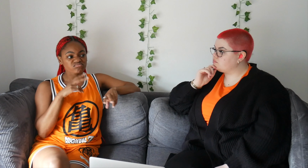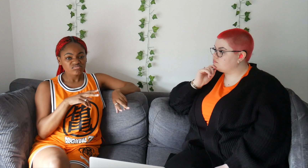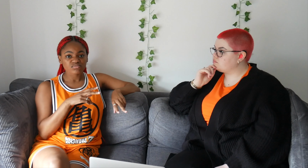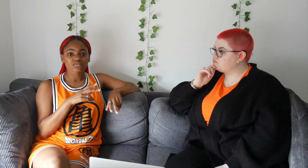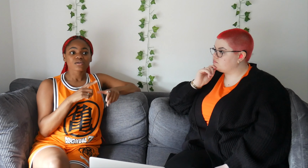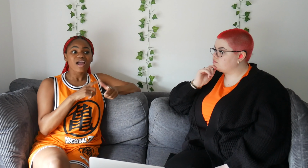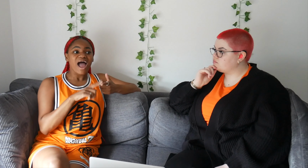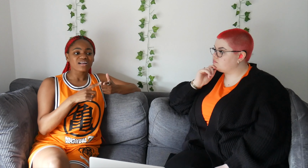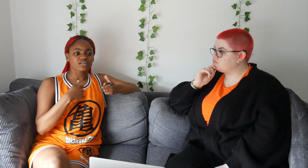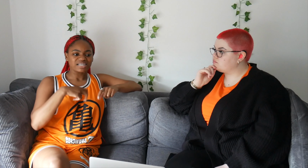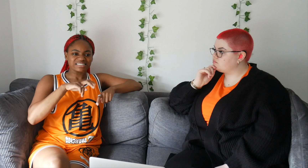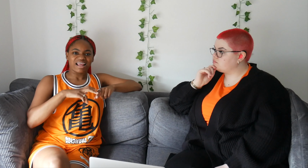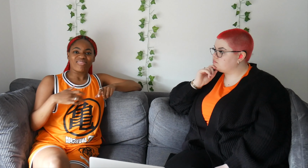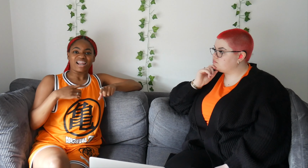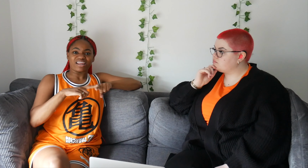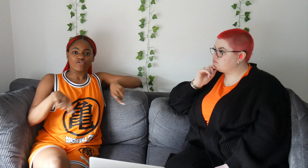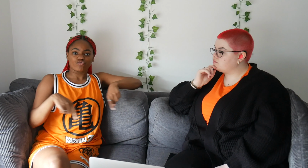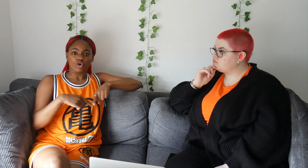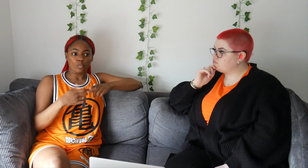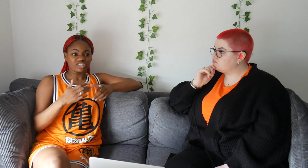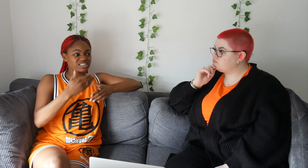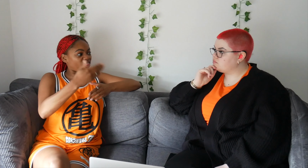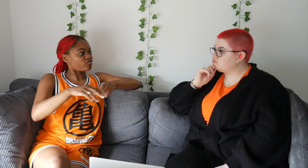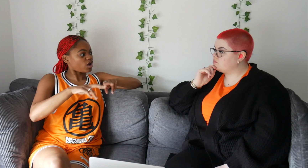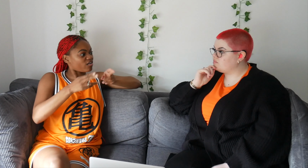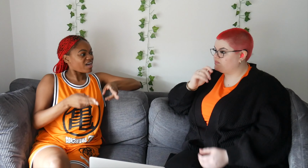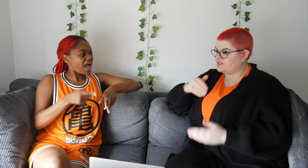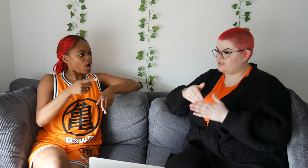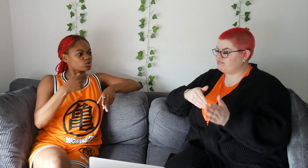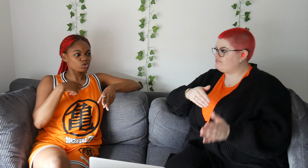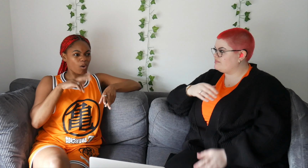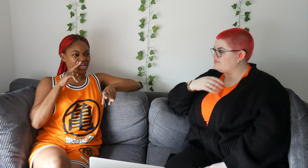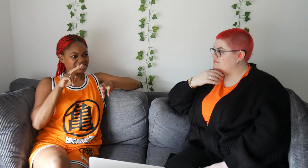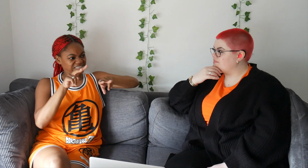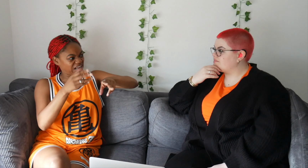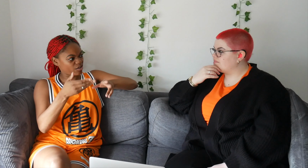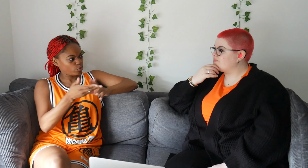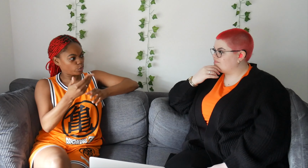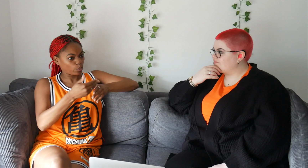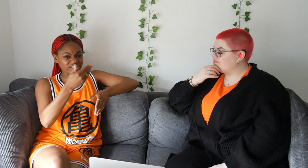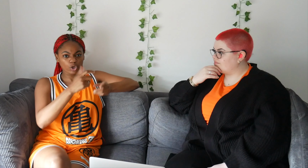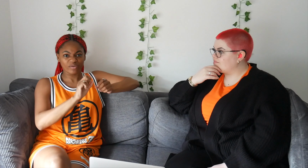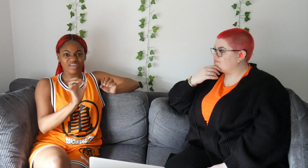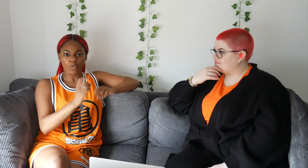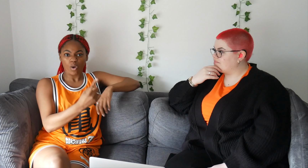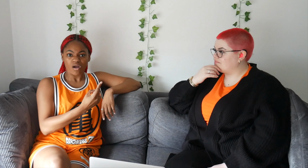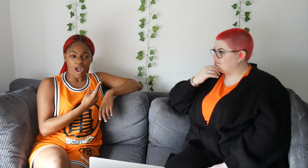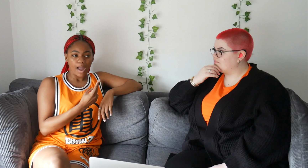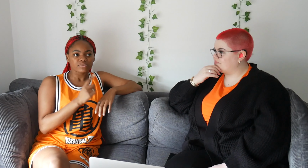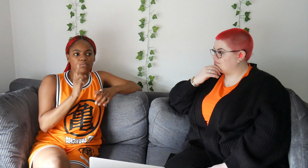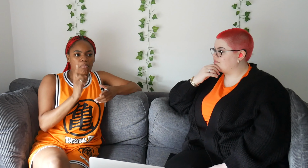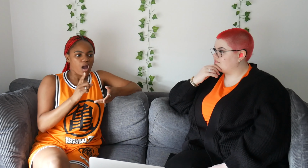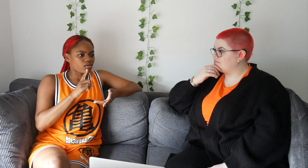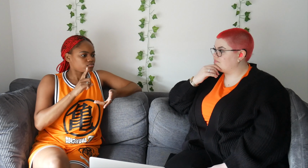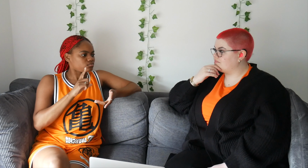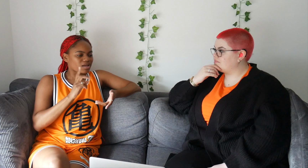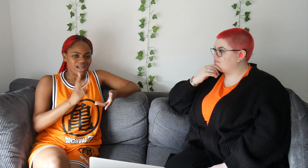I can hear that. And I do sit in the living room, which is at the front of the house. Easy to so see. I can see out the window if anyone's coming to the house.